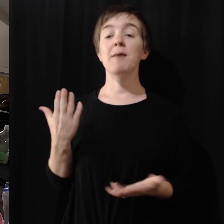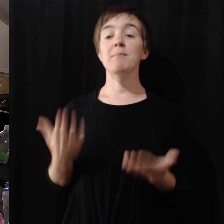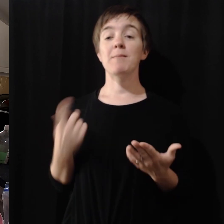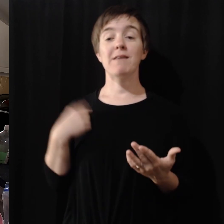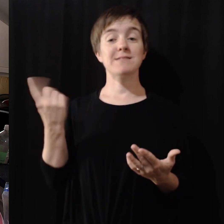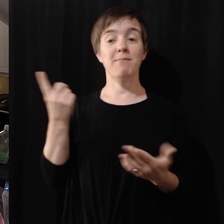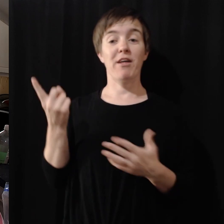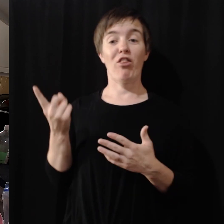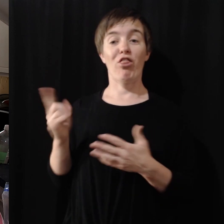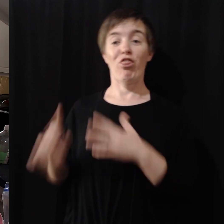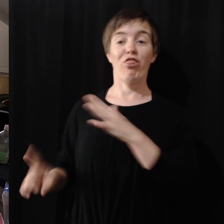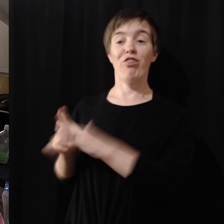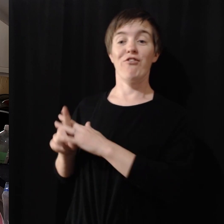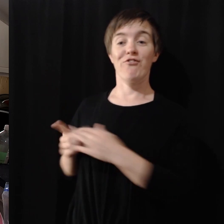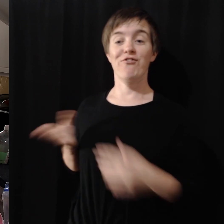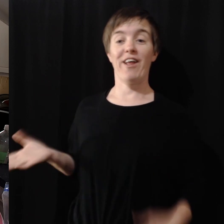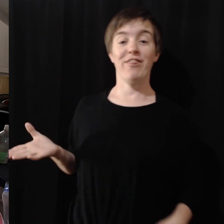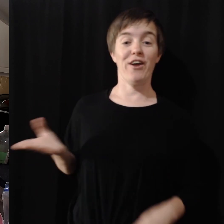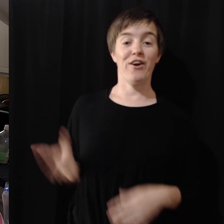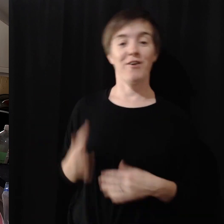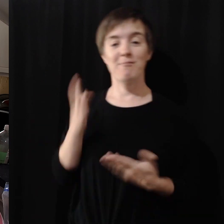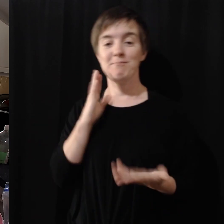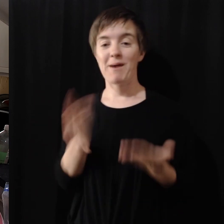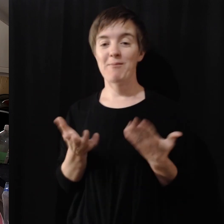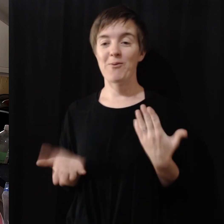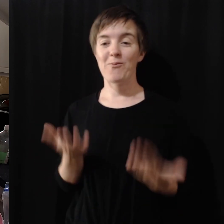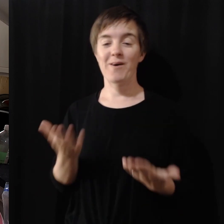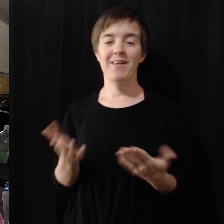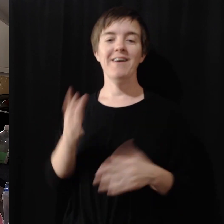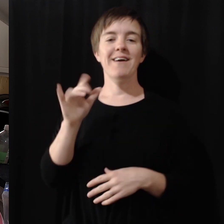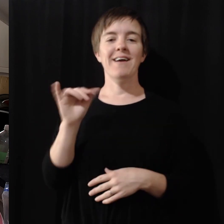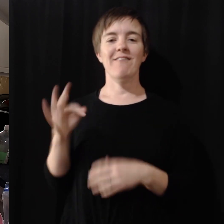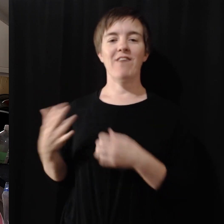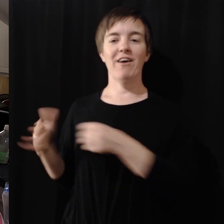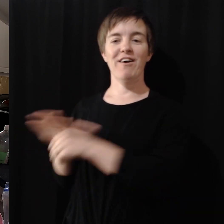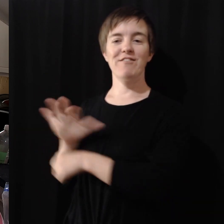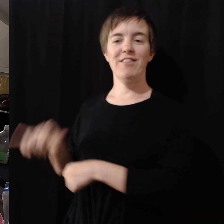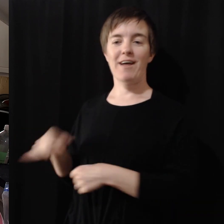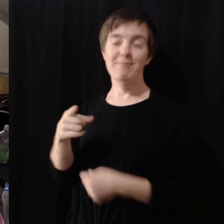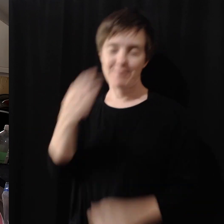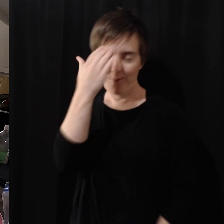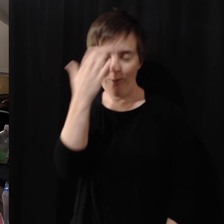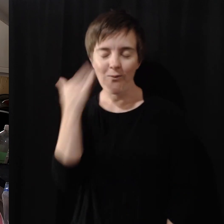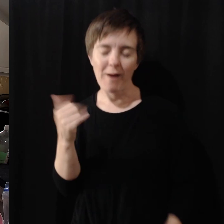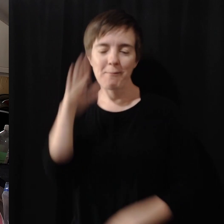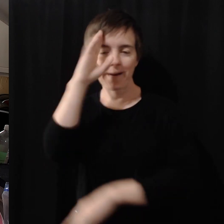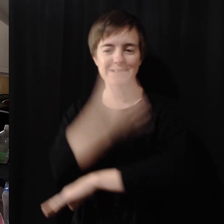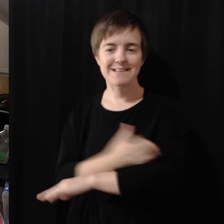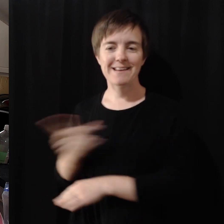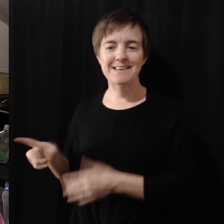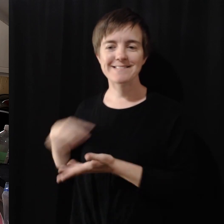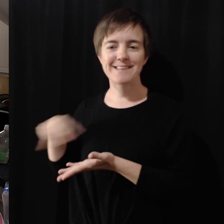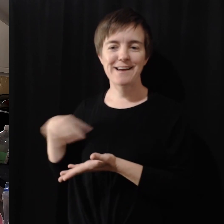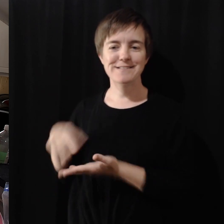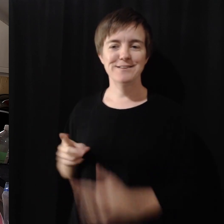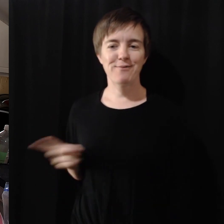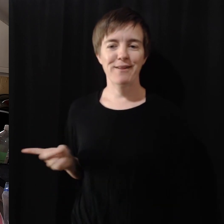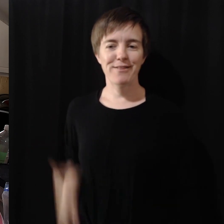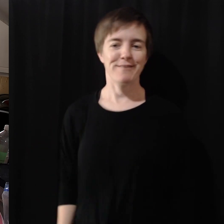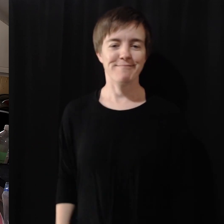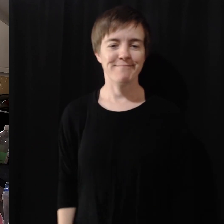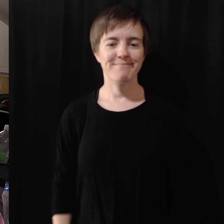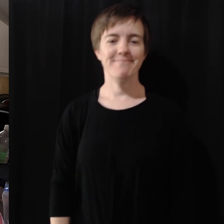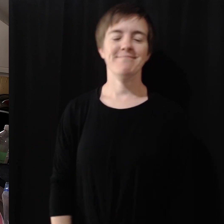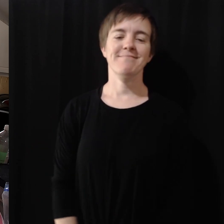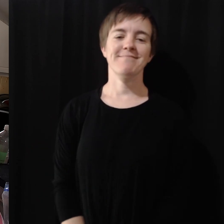might have something random right here. If I cover that up, you know why. My son is dancing right there.